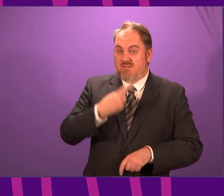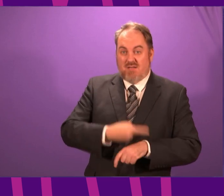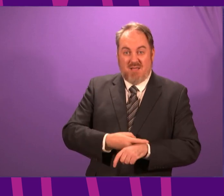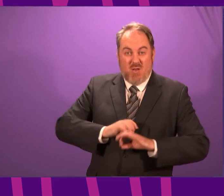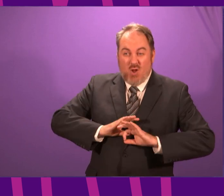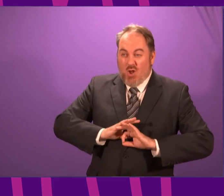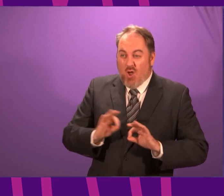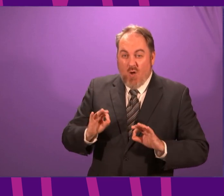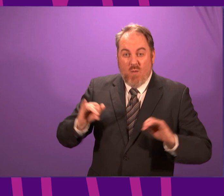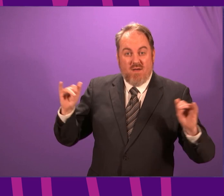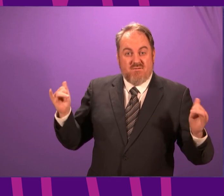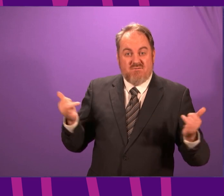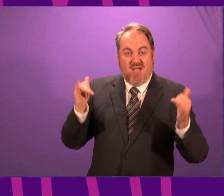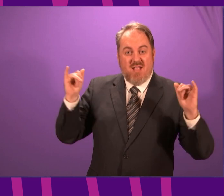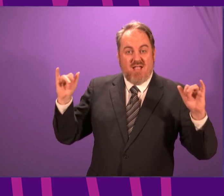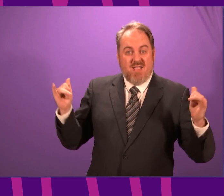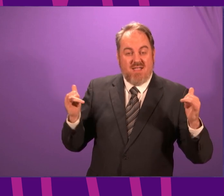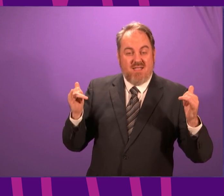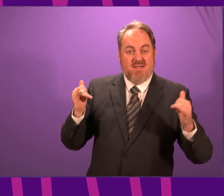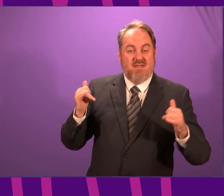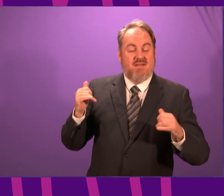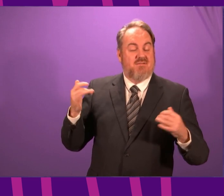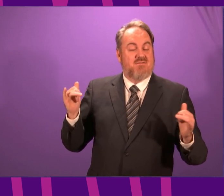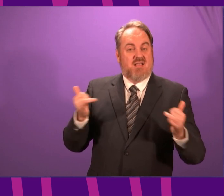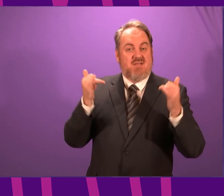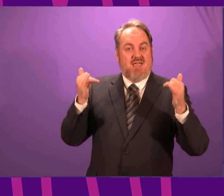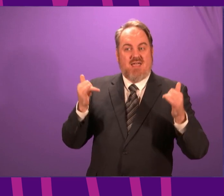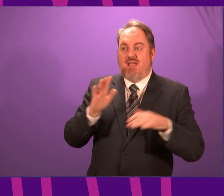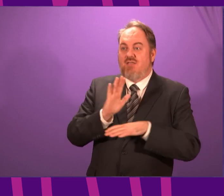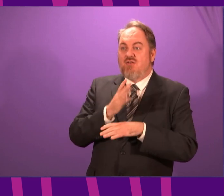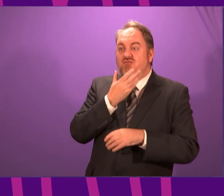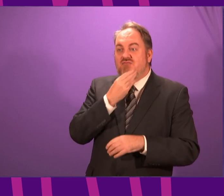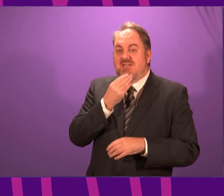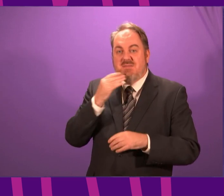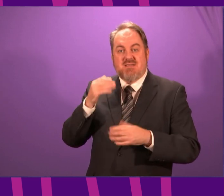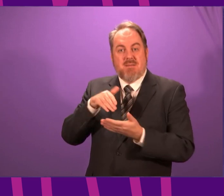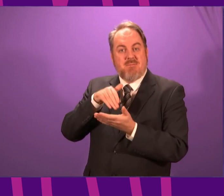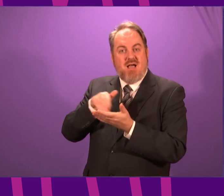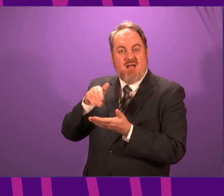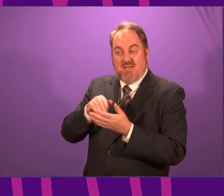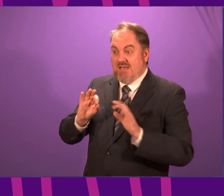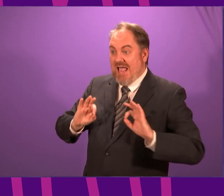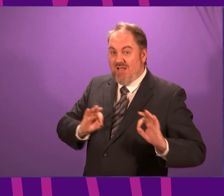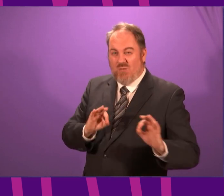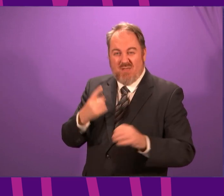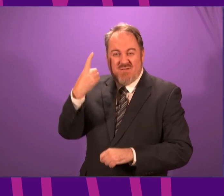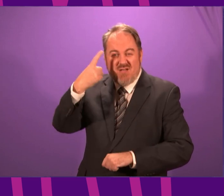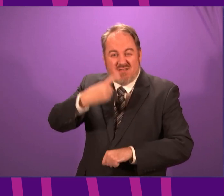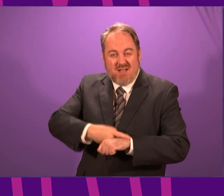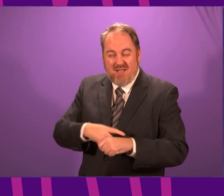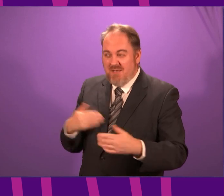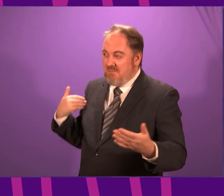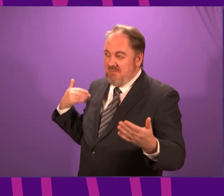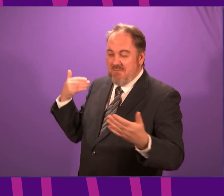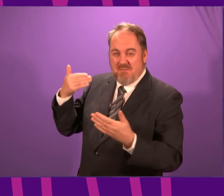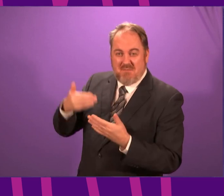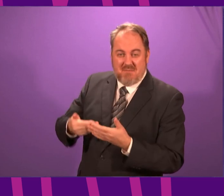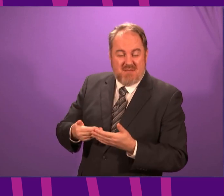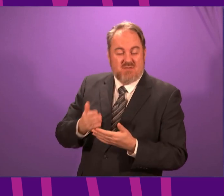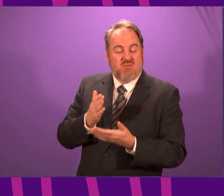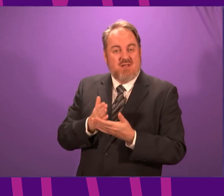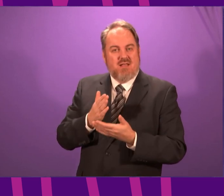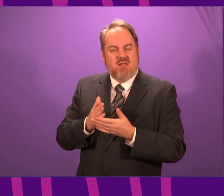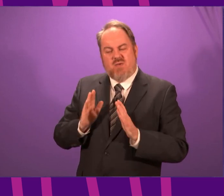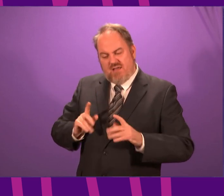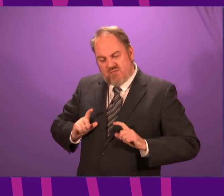in Scotland at any proposed Christmas markets. We must continue to refine our clarity. We must